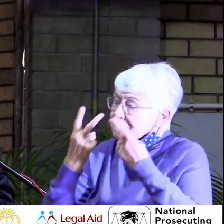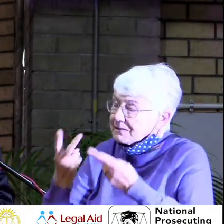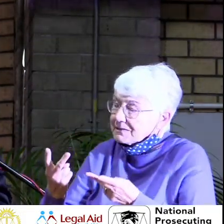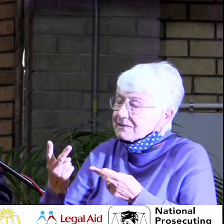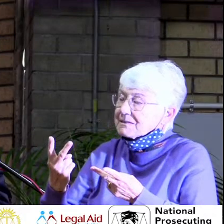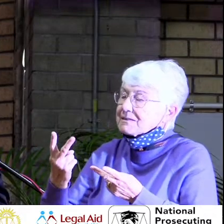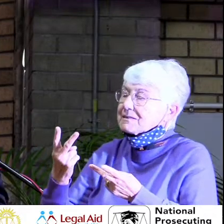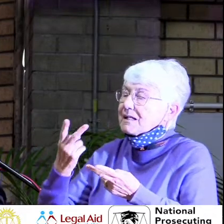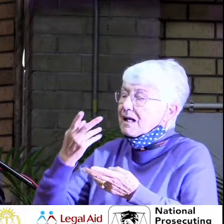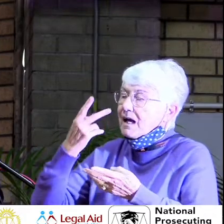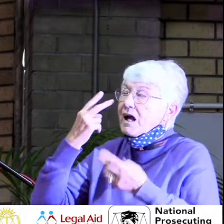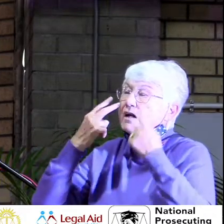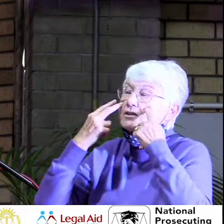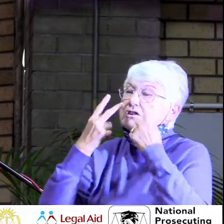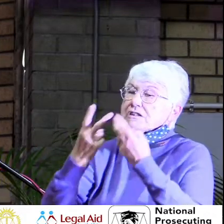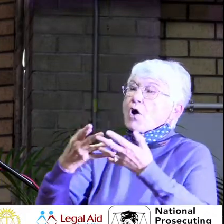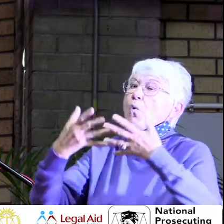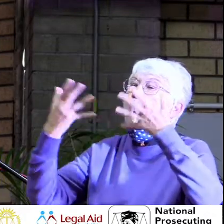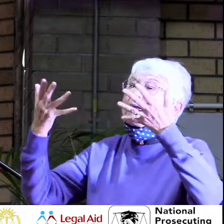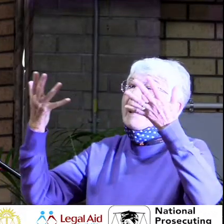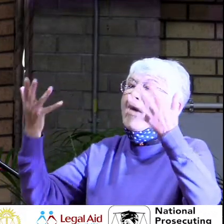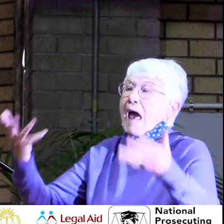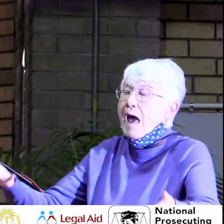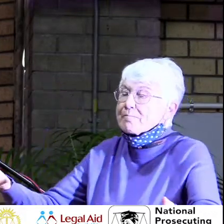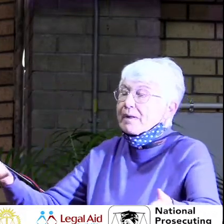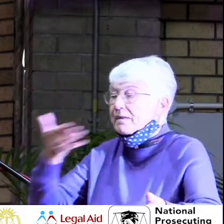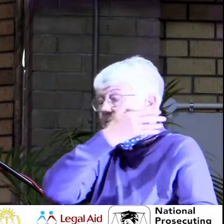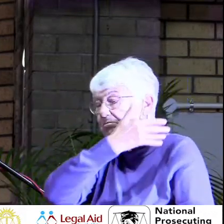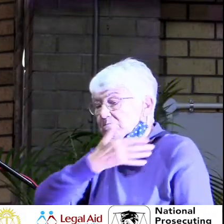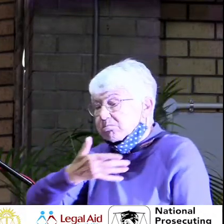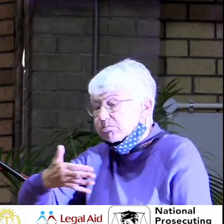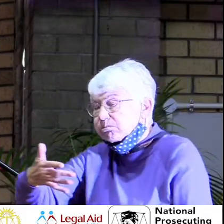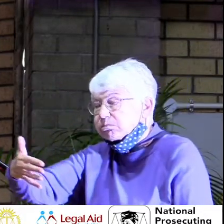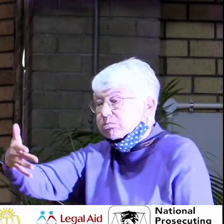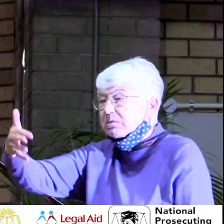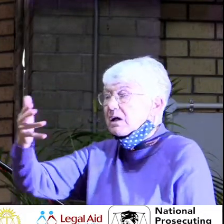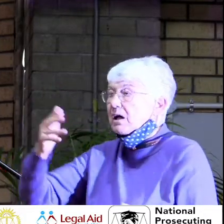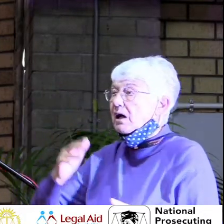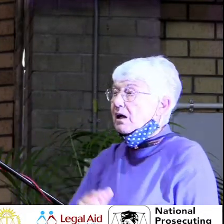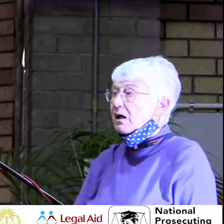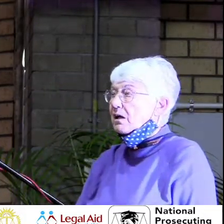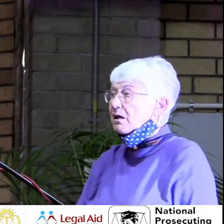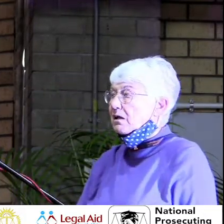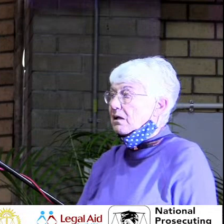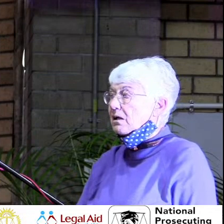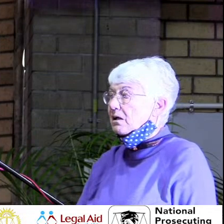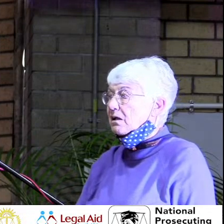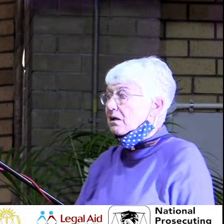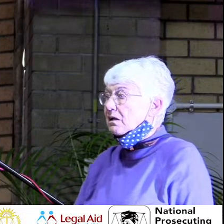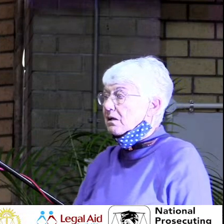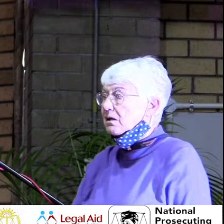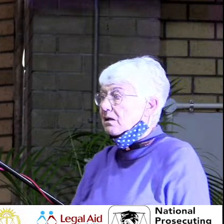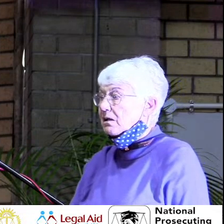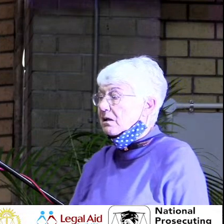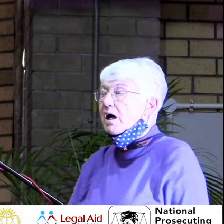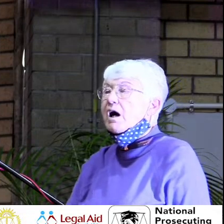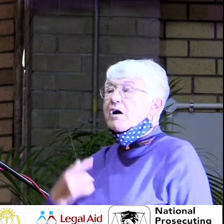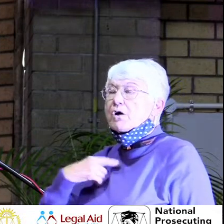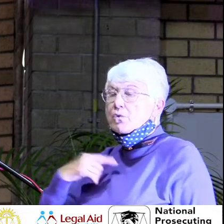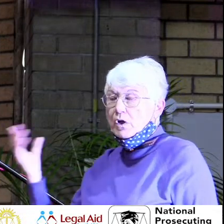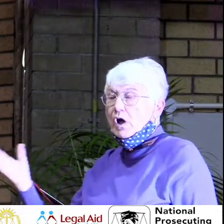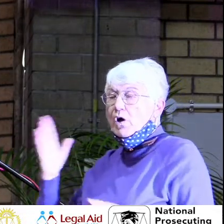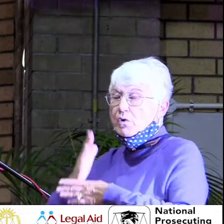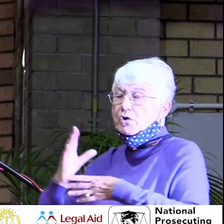of us, different organizations. But this will include, we will continue to work with the Justice and Crime